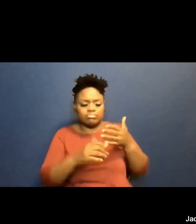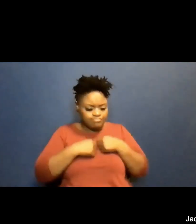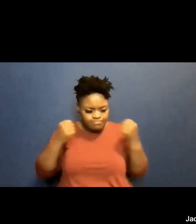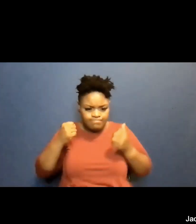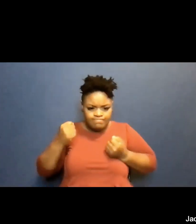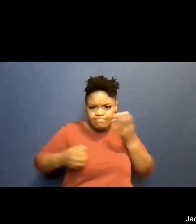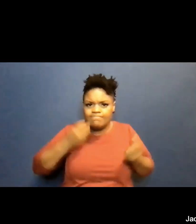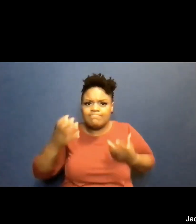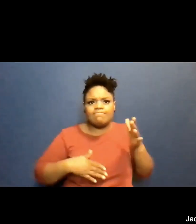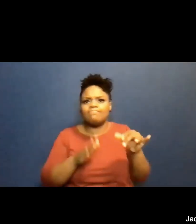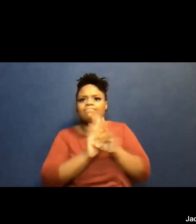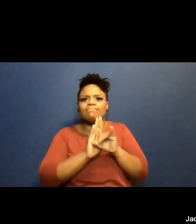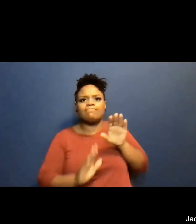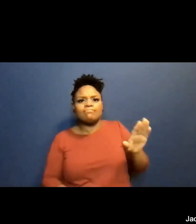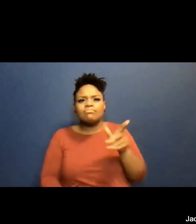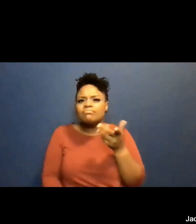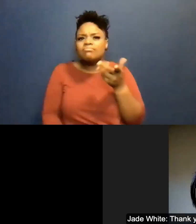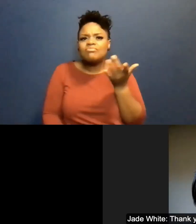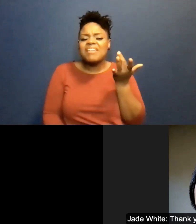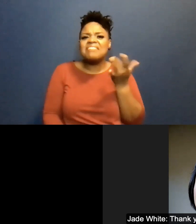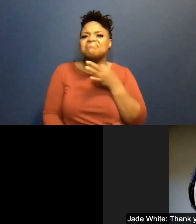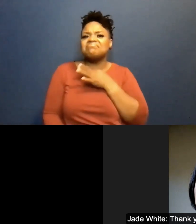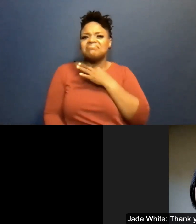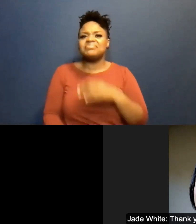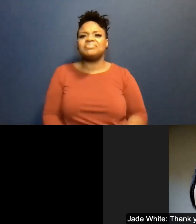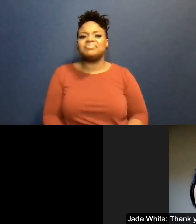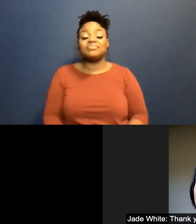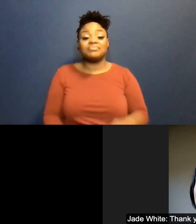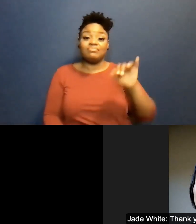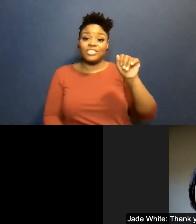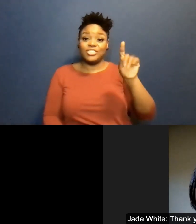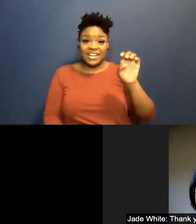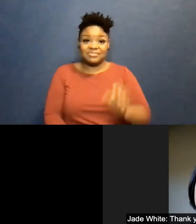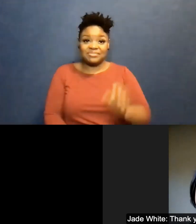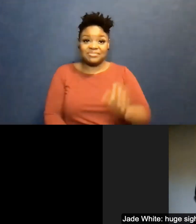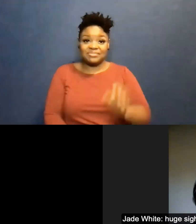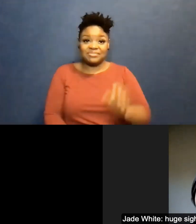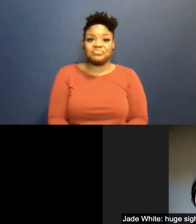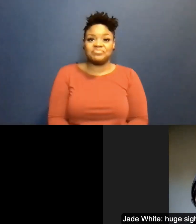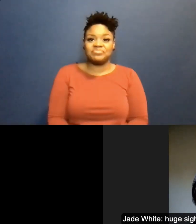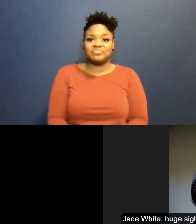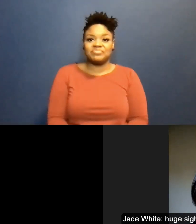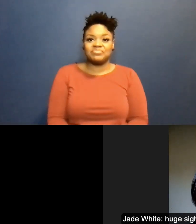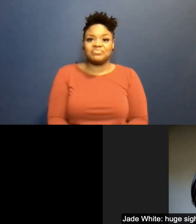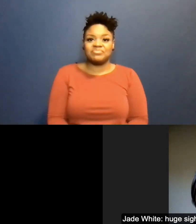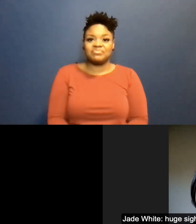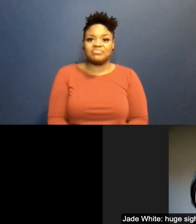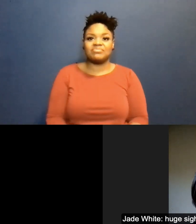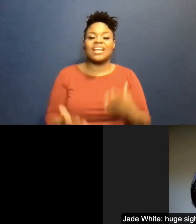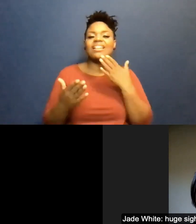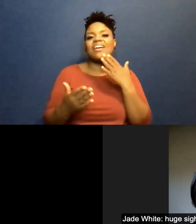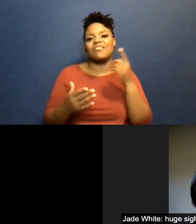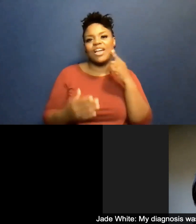Yeah, thank you for asking. So for me, it felt like a huge sigh of relief to make this film,